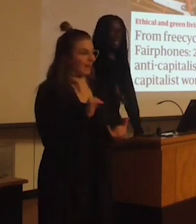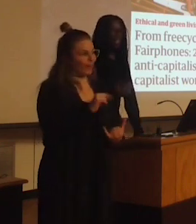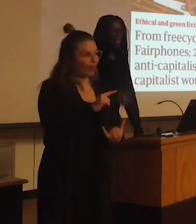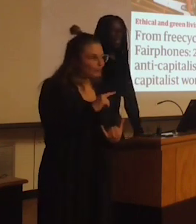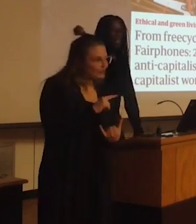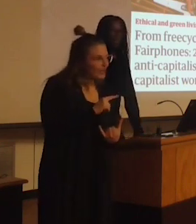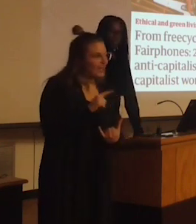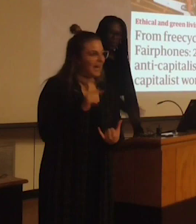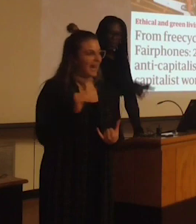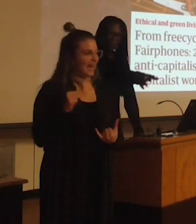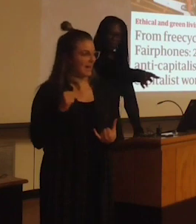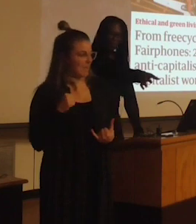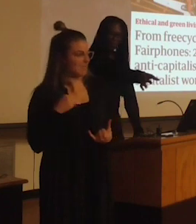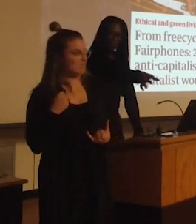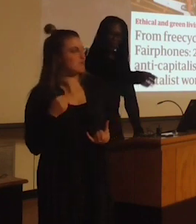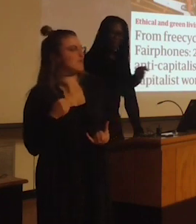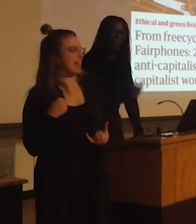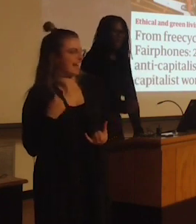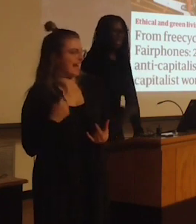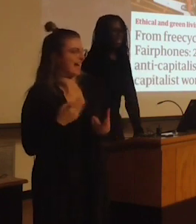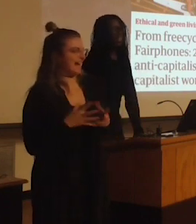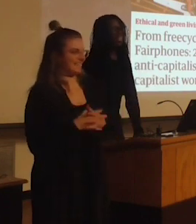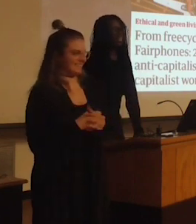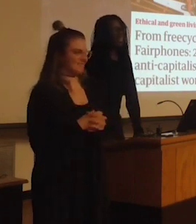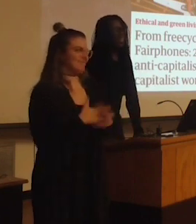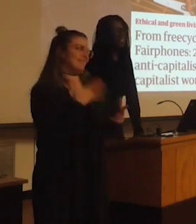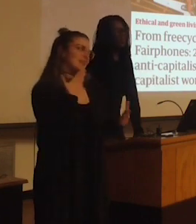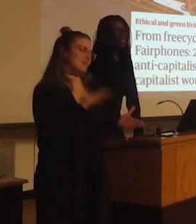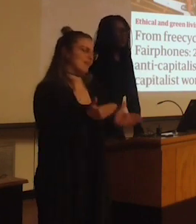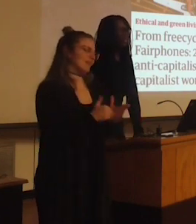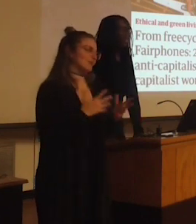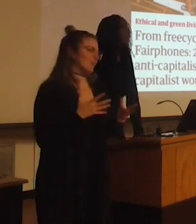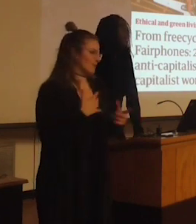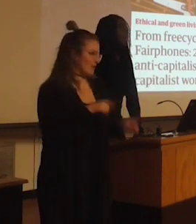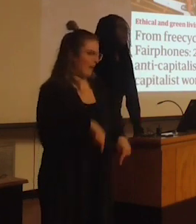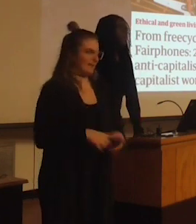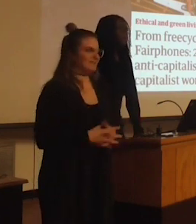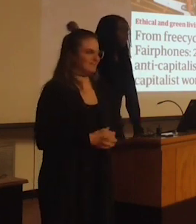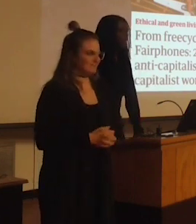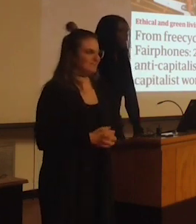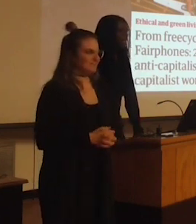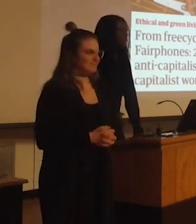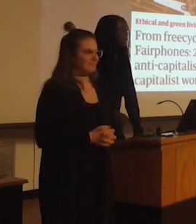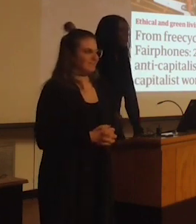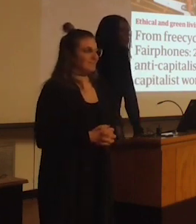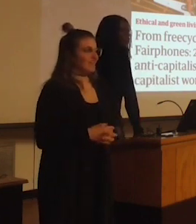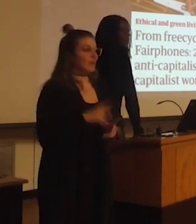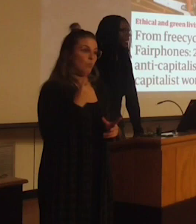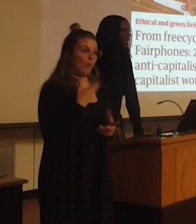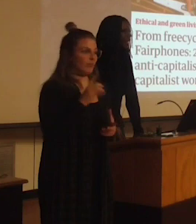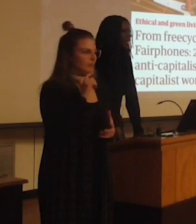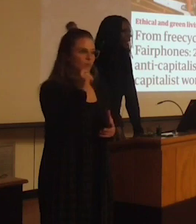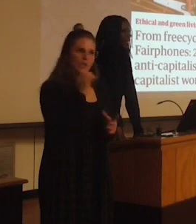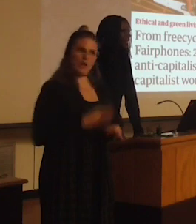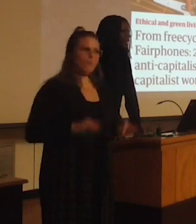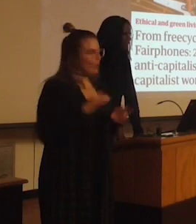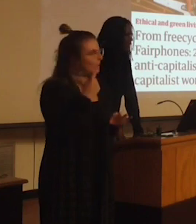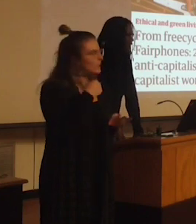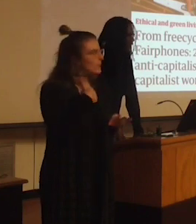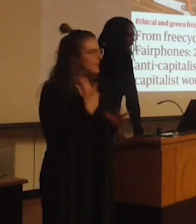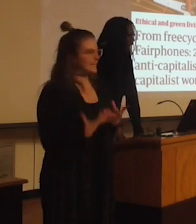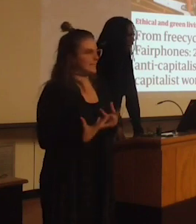Lucia and Marika. Marika, thank you again so much for that. Like one of the things that's really important to me